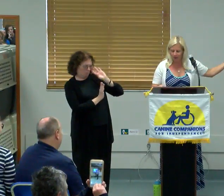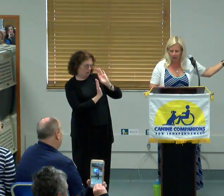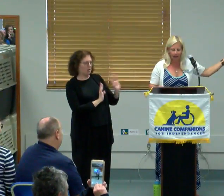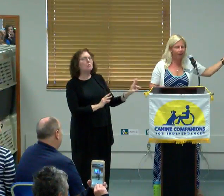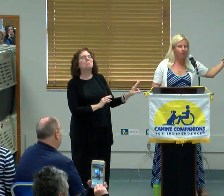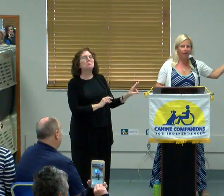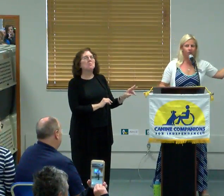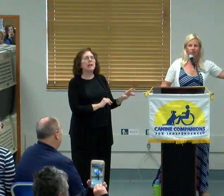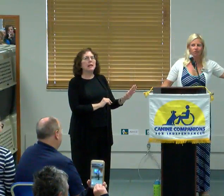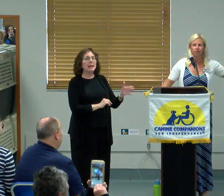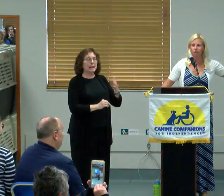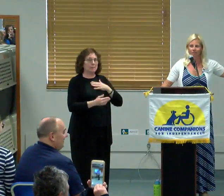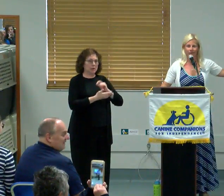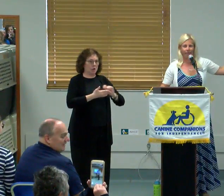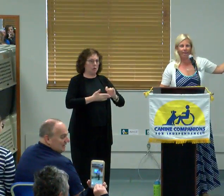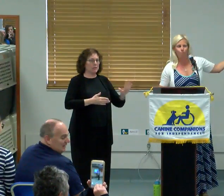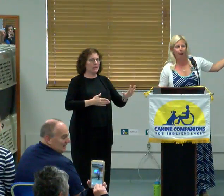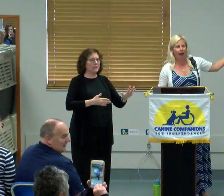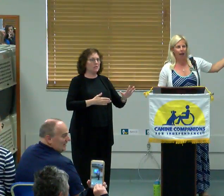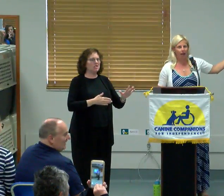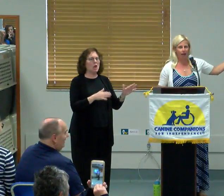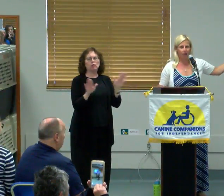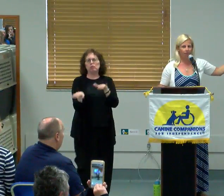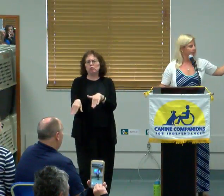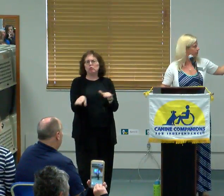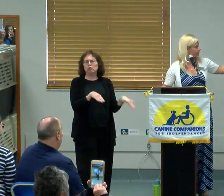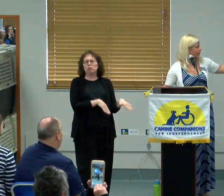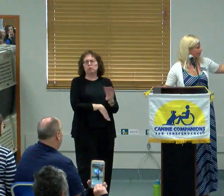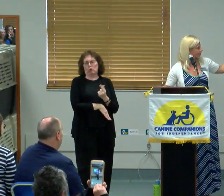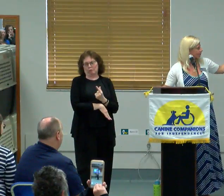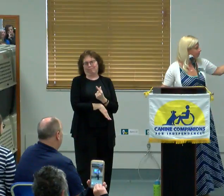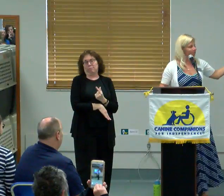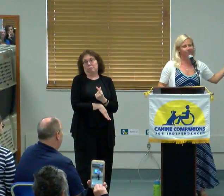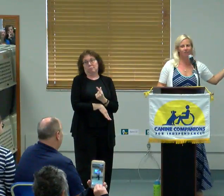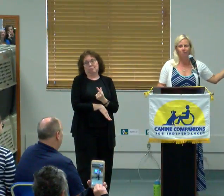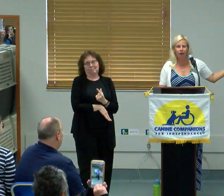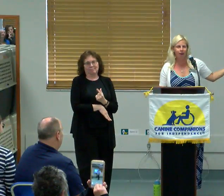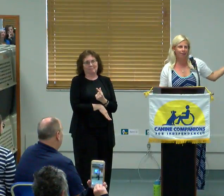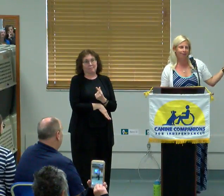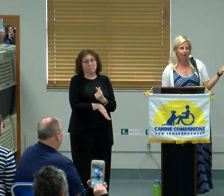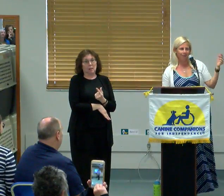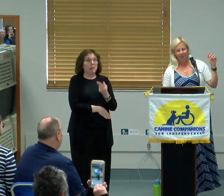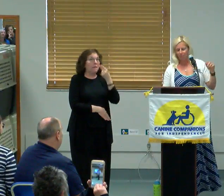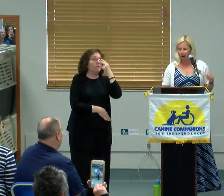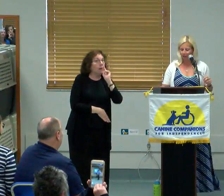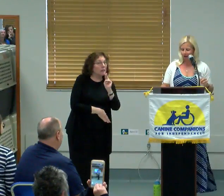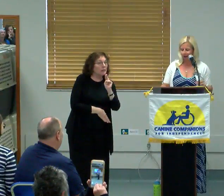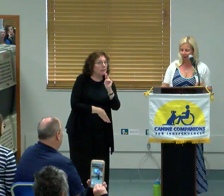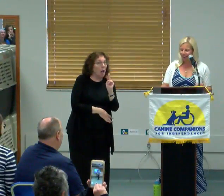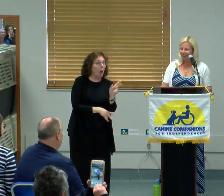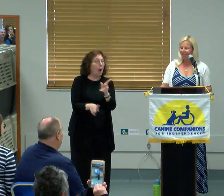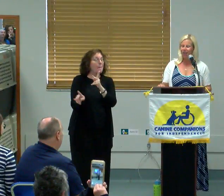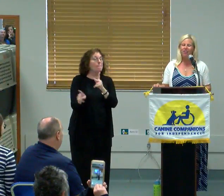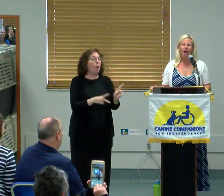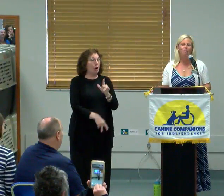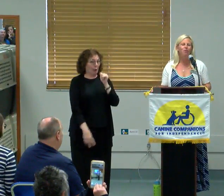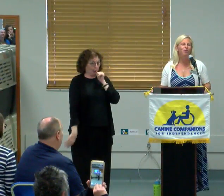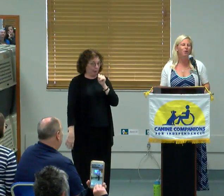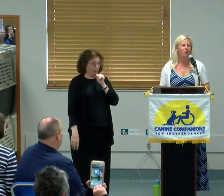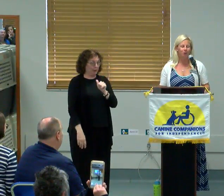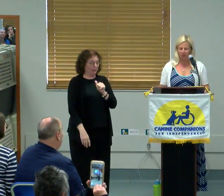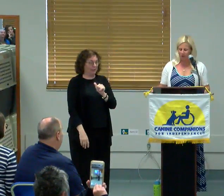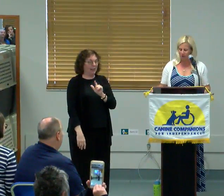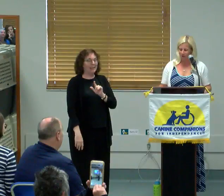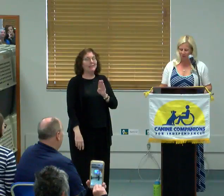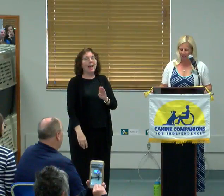Well, in my notes it says she's a laid back, but she's a fun party girl,